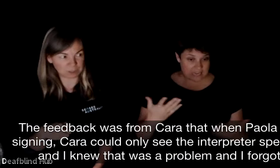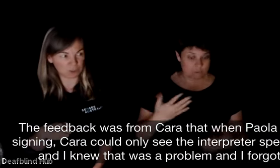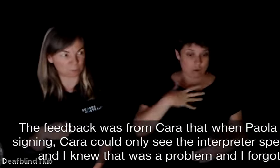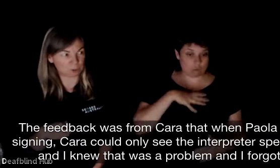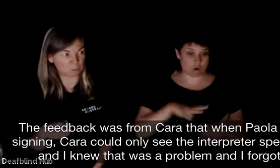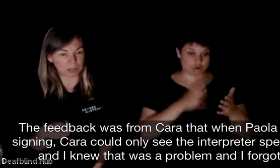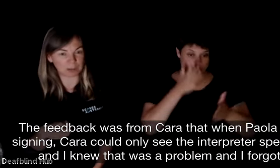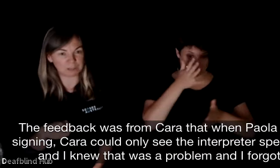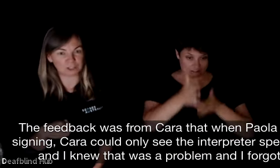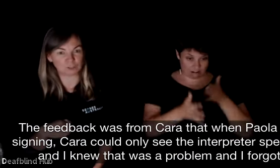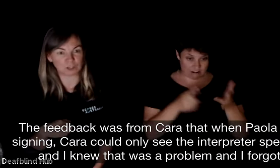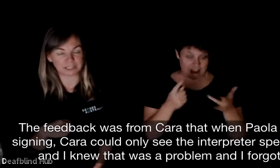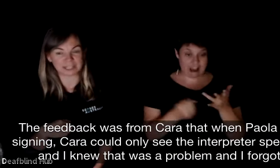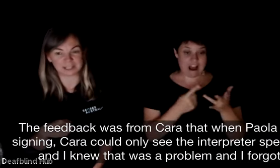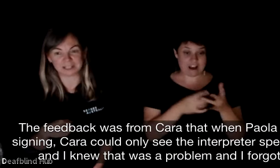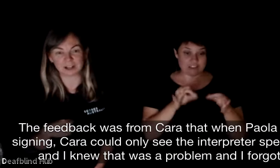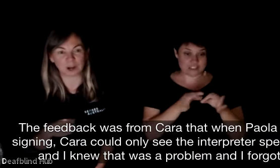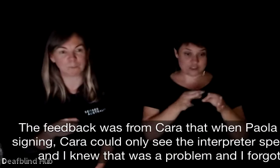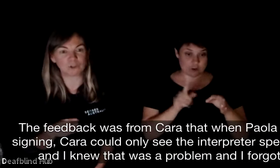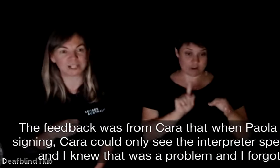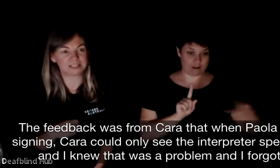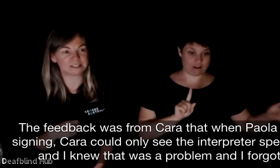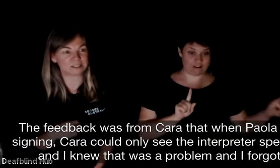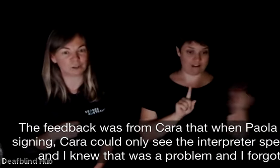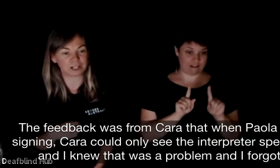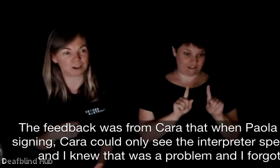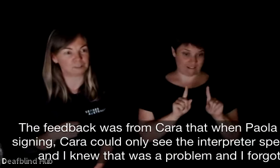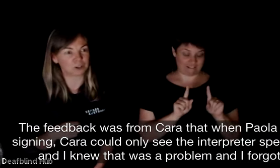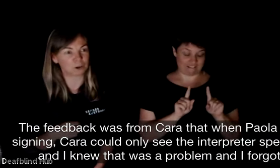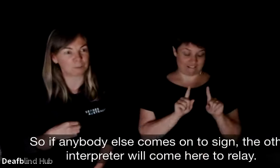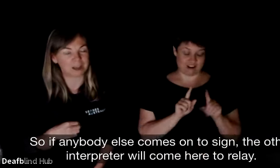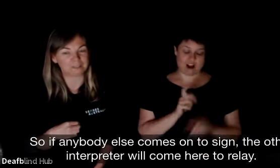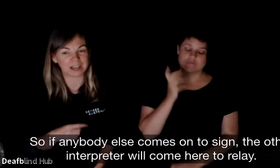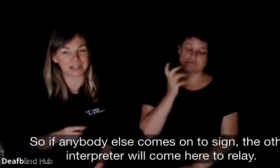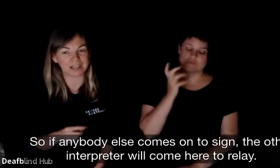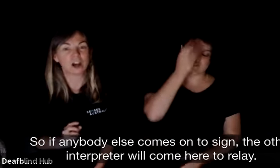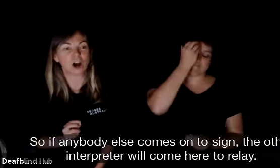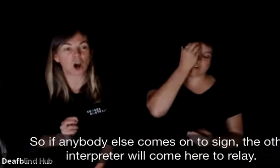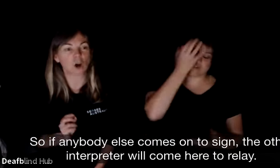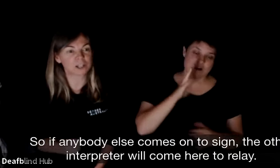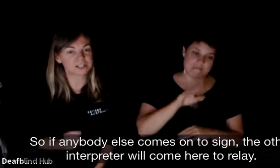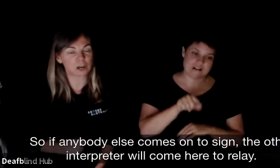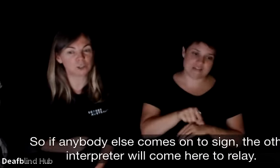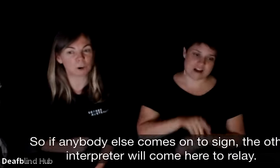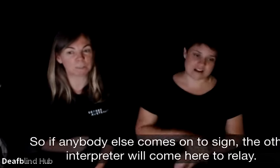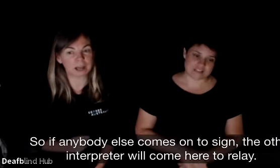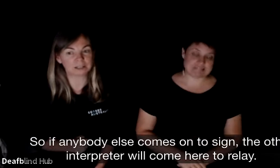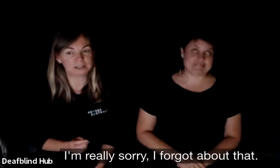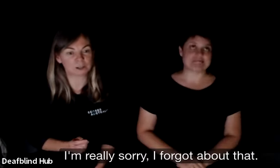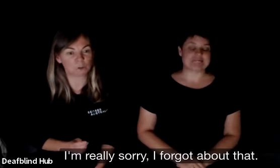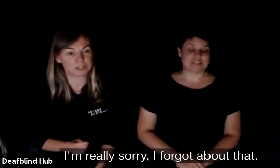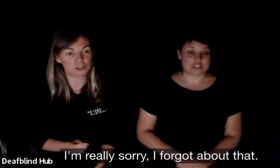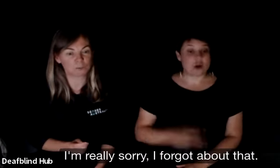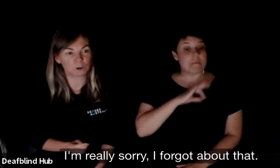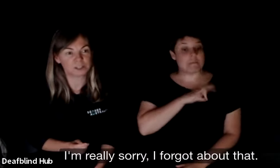other interpreter will come here to relay. I'm really sorry, I forgot about that. I'll just tell you what